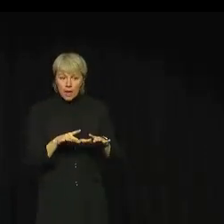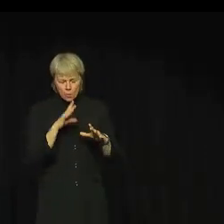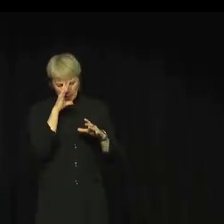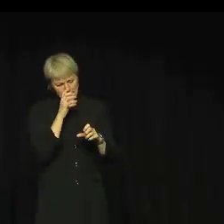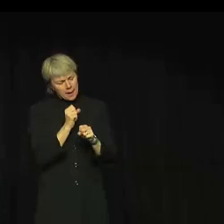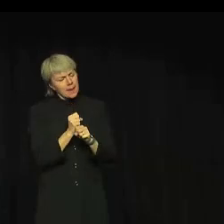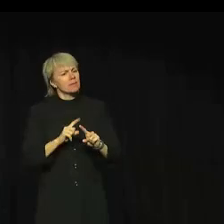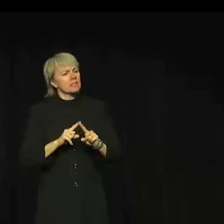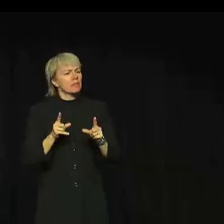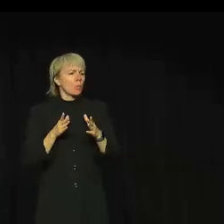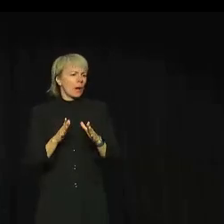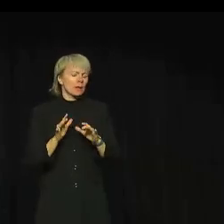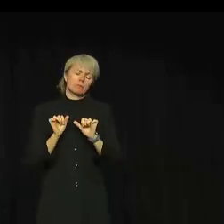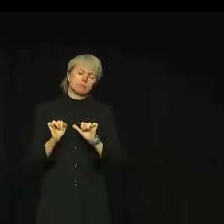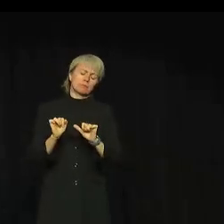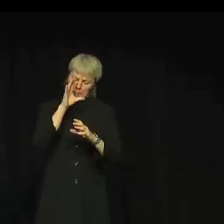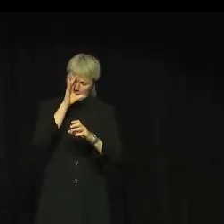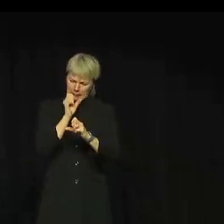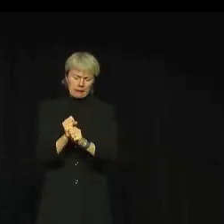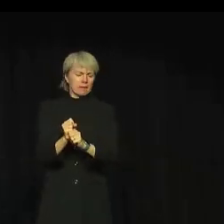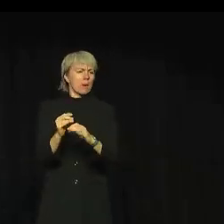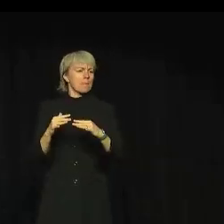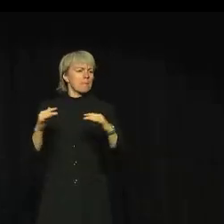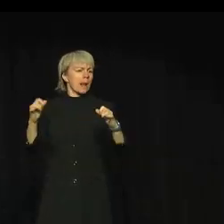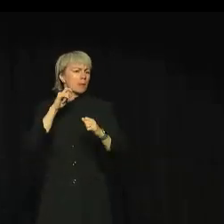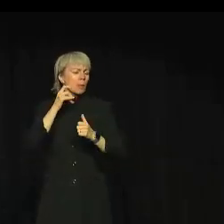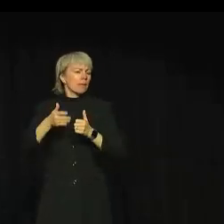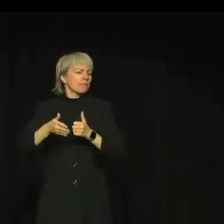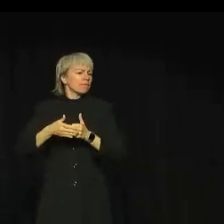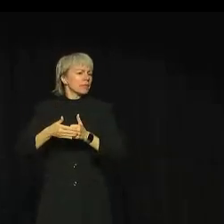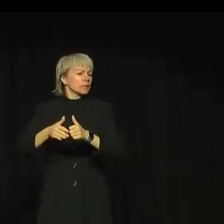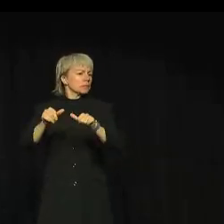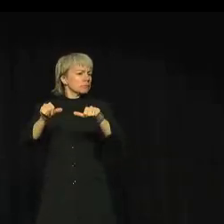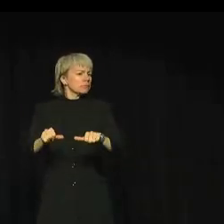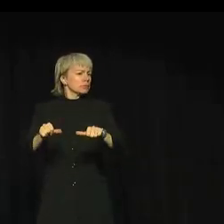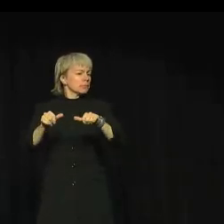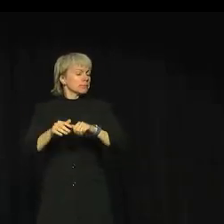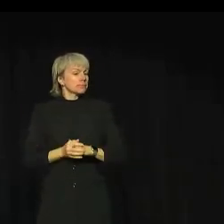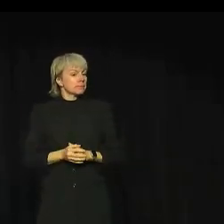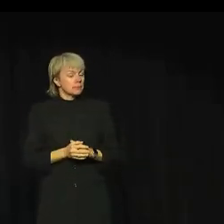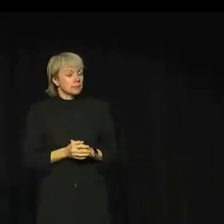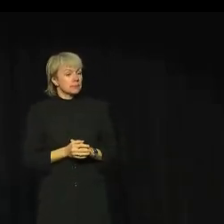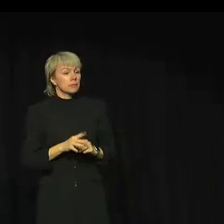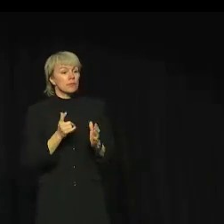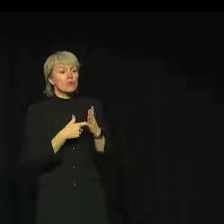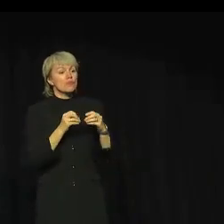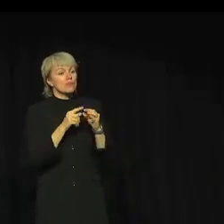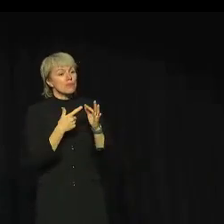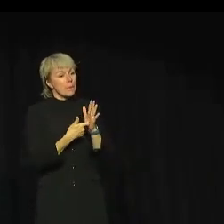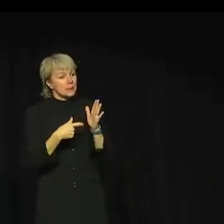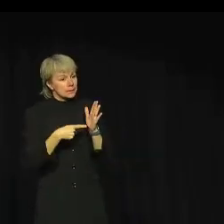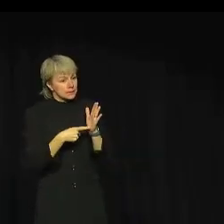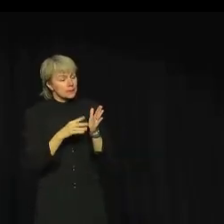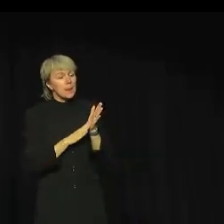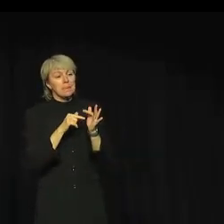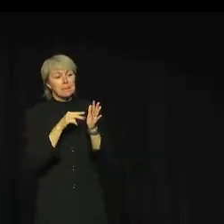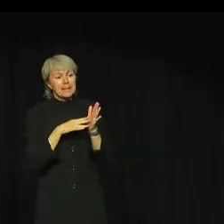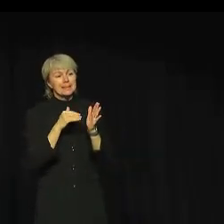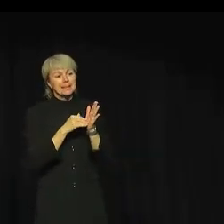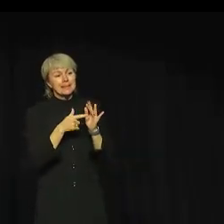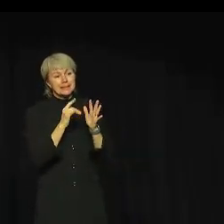these matters in Parliament. And Sir Robert Menzies, our long-term Prime